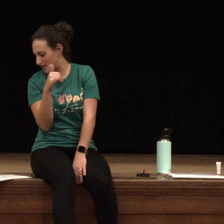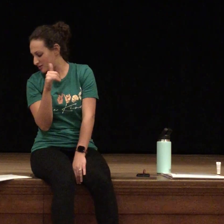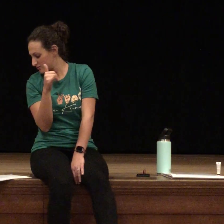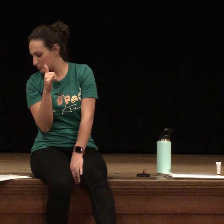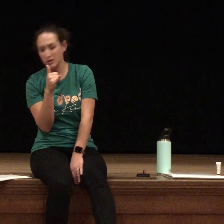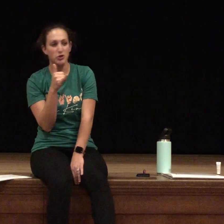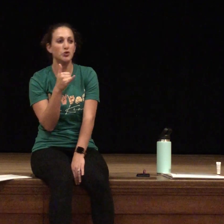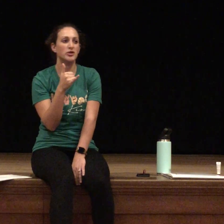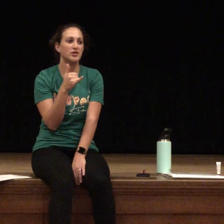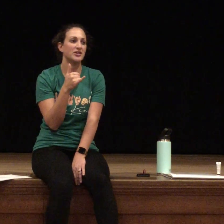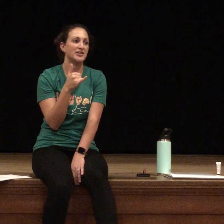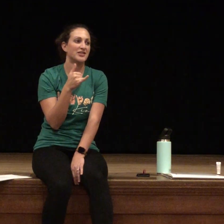Yellow. Blue.